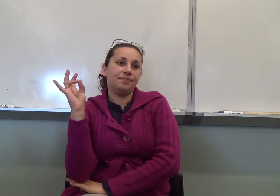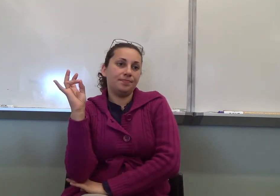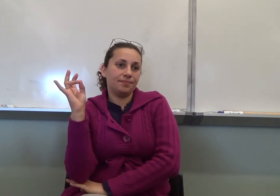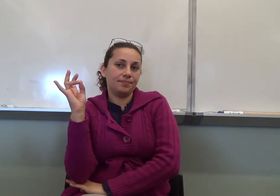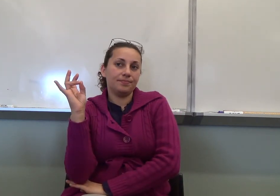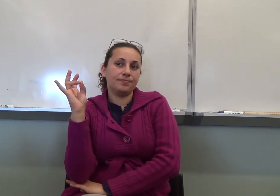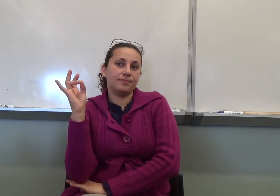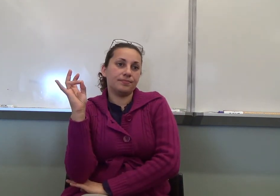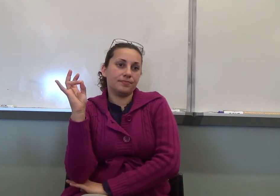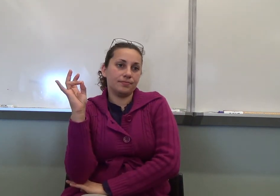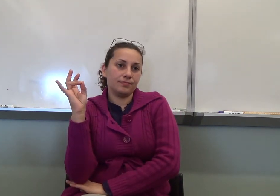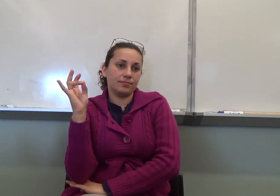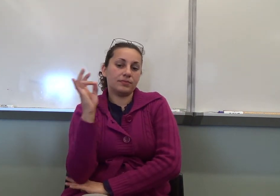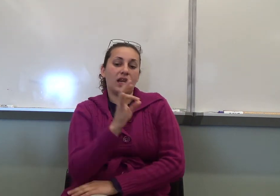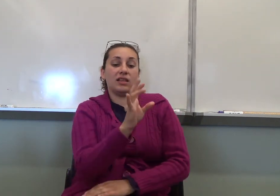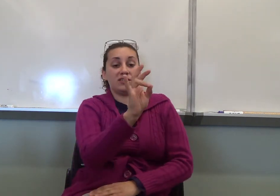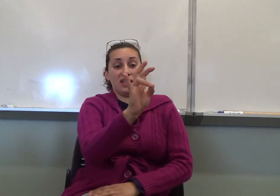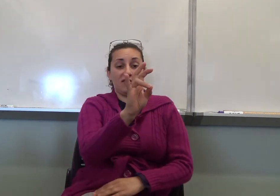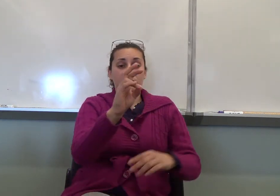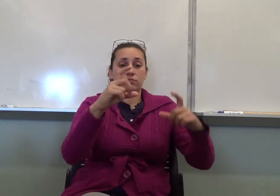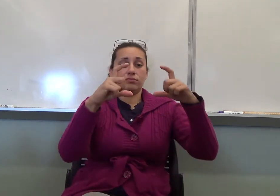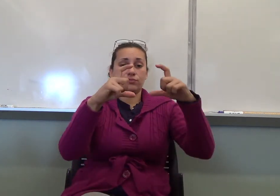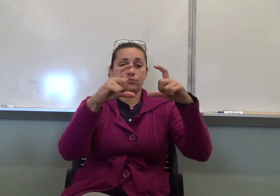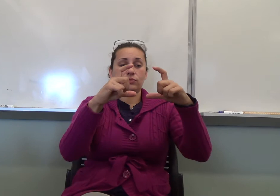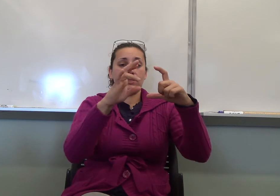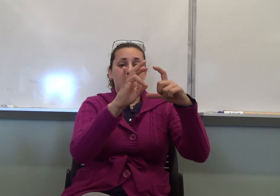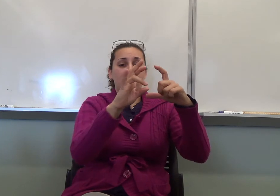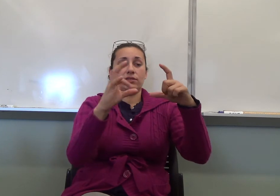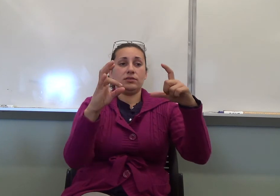finally square, so you get 49. Huh?